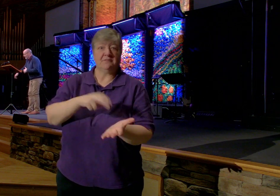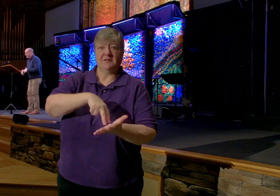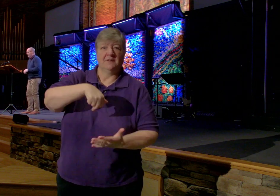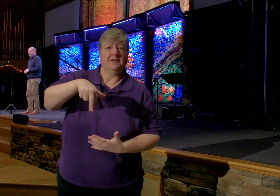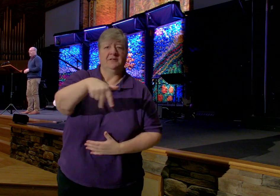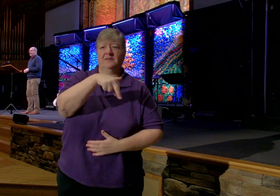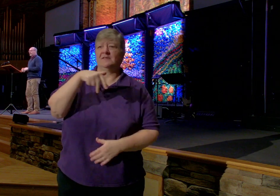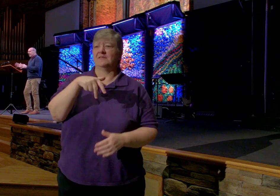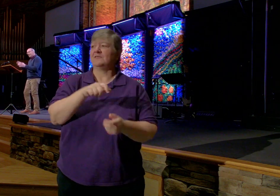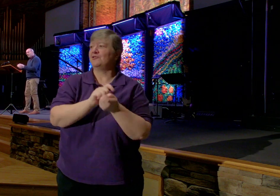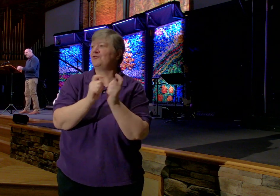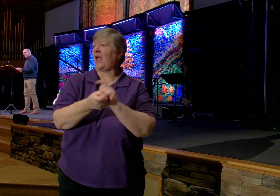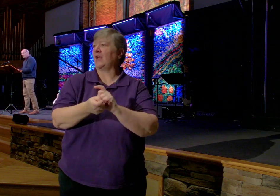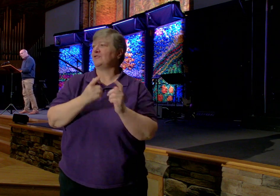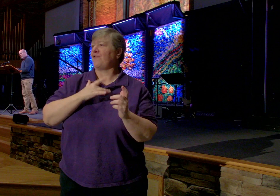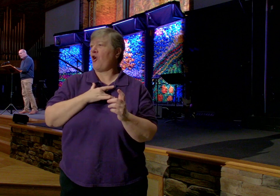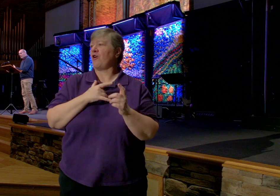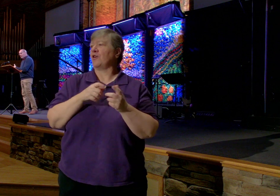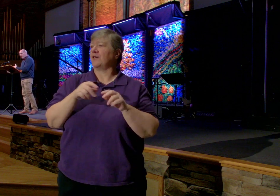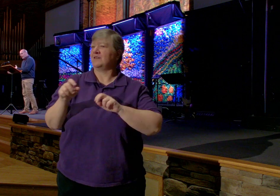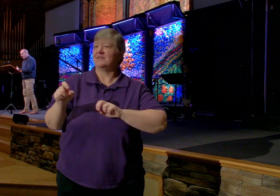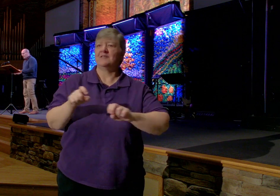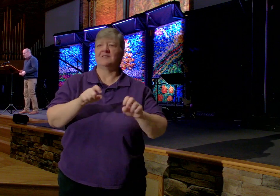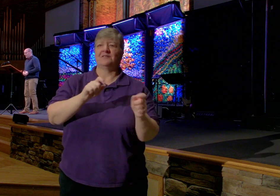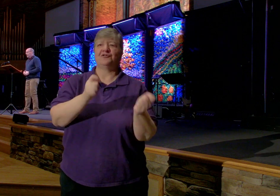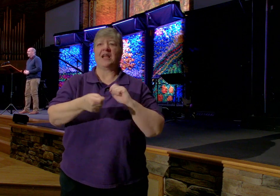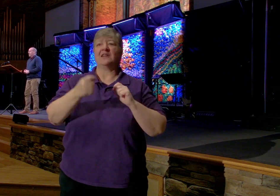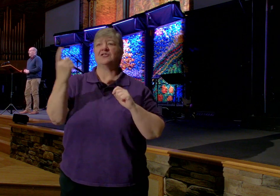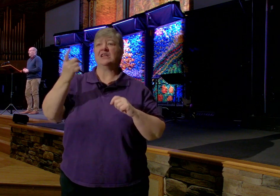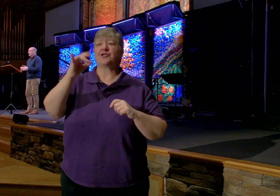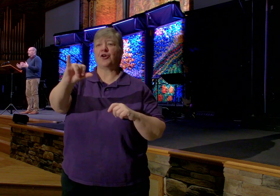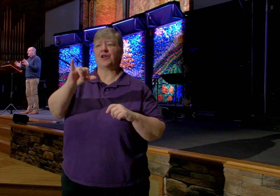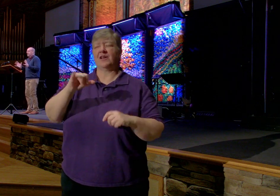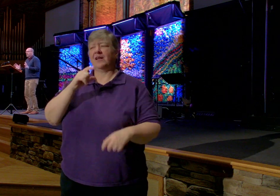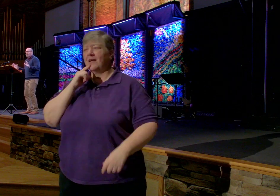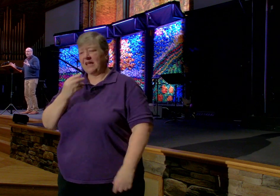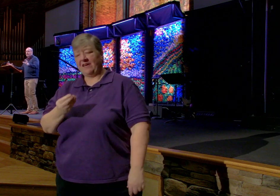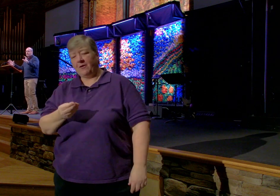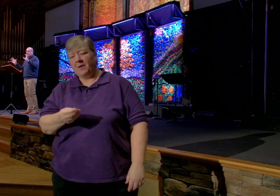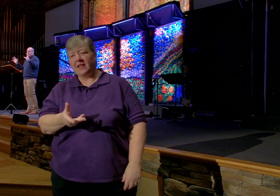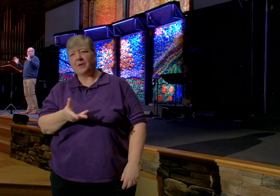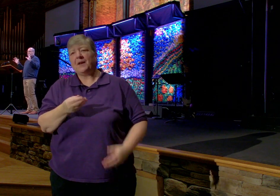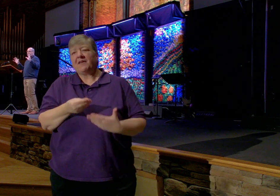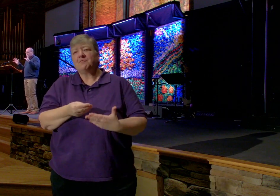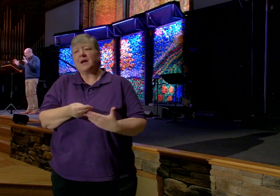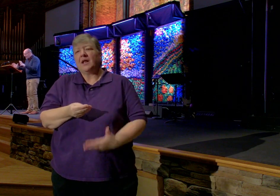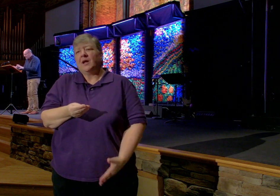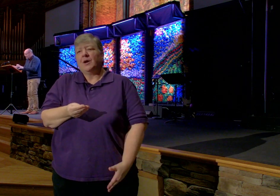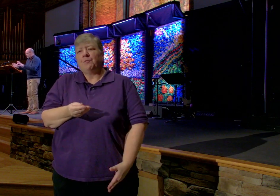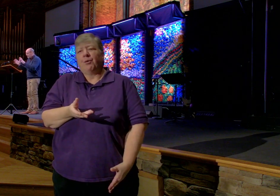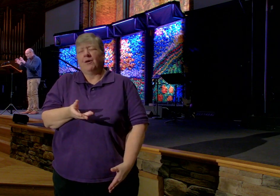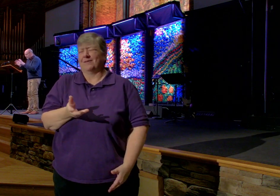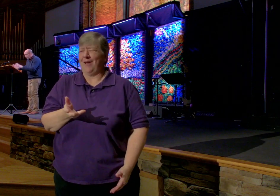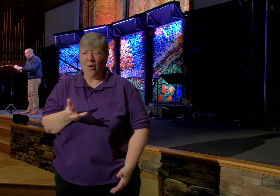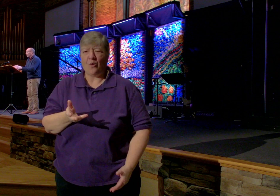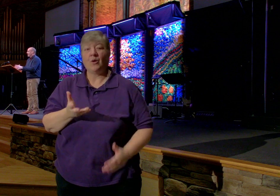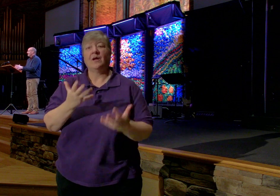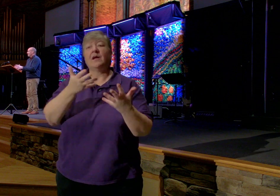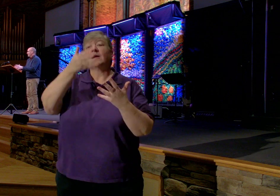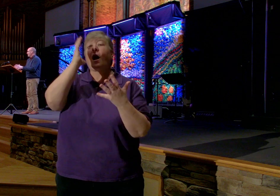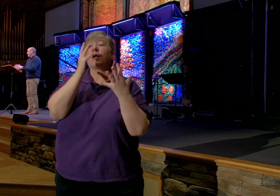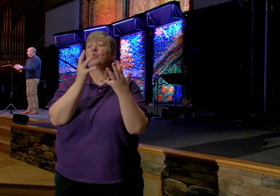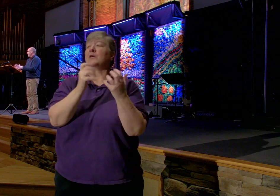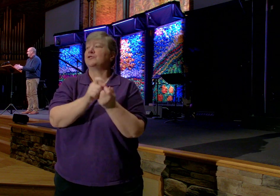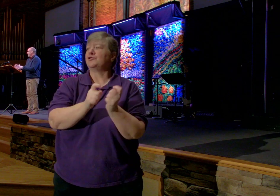heart, change of eternity. God didn't just want to give him a little bit of money, a little bit of change. God wanted to